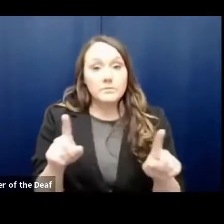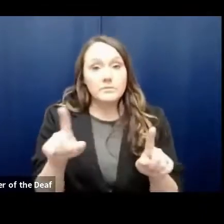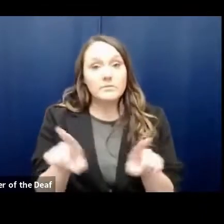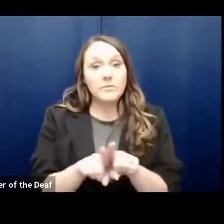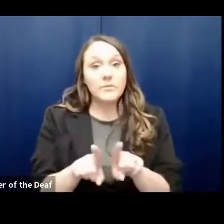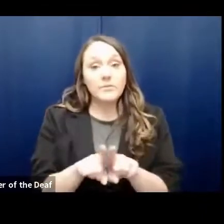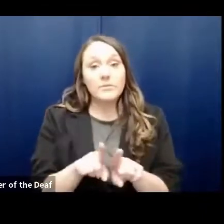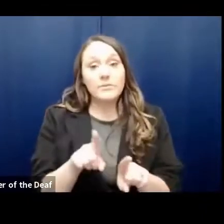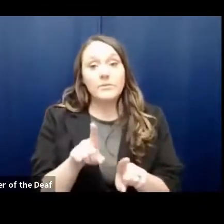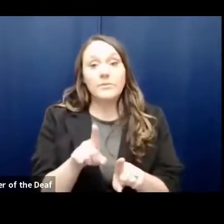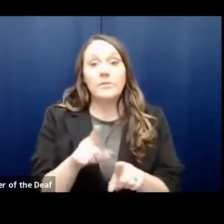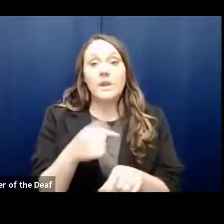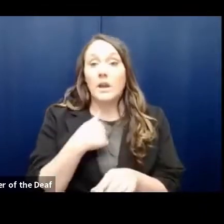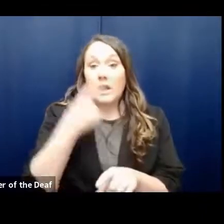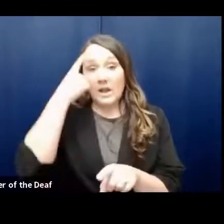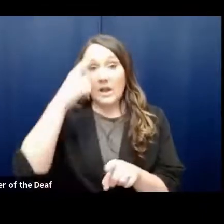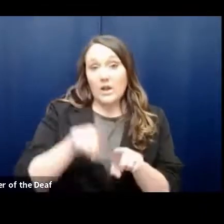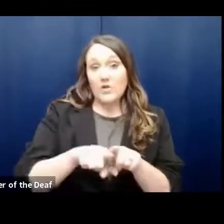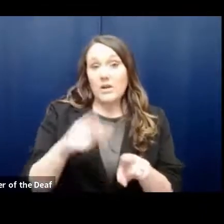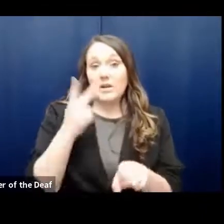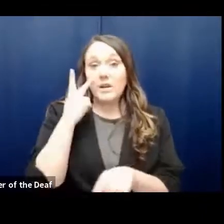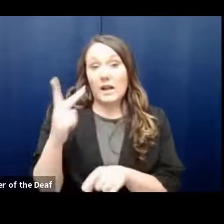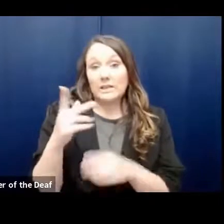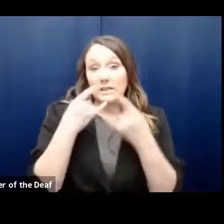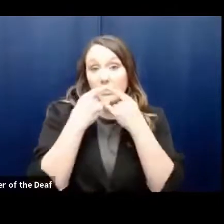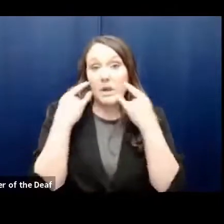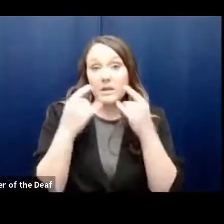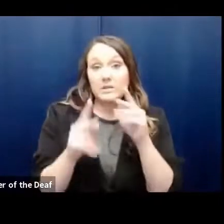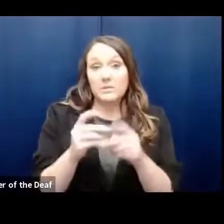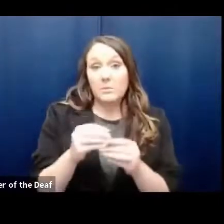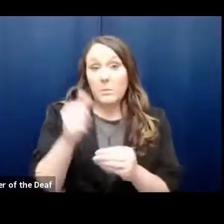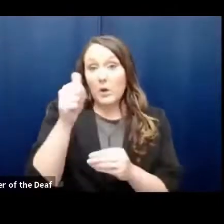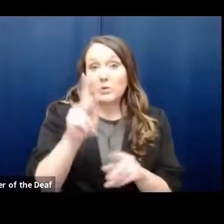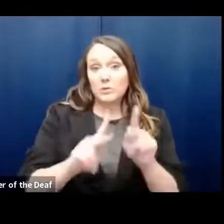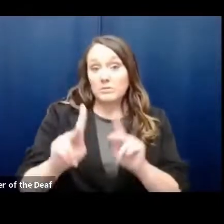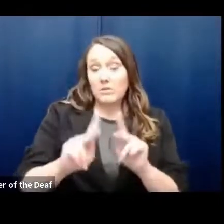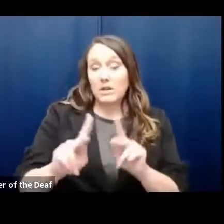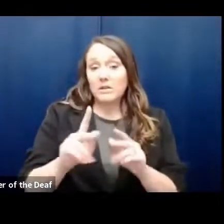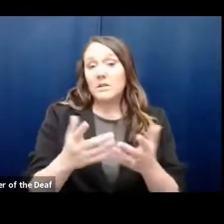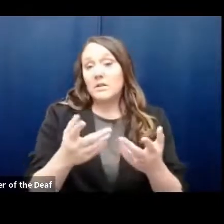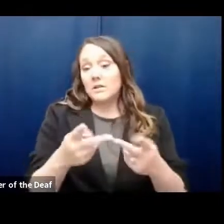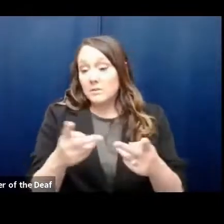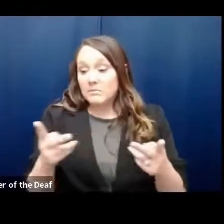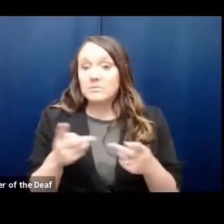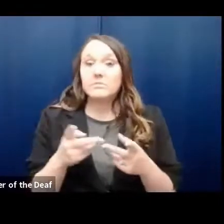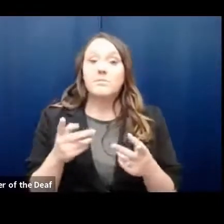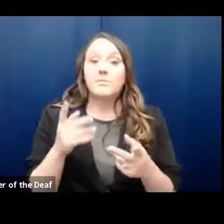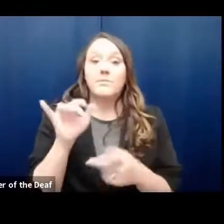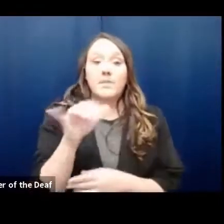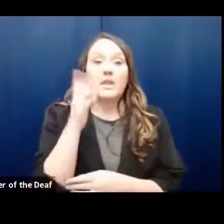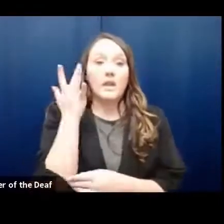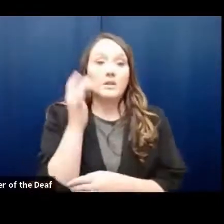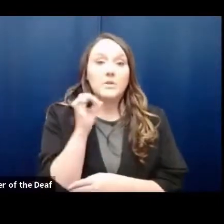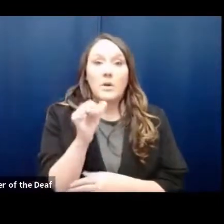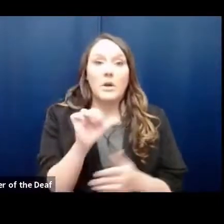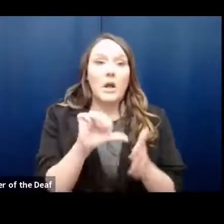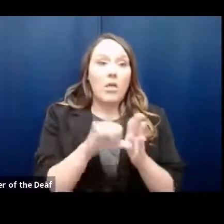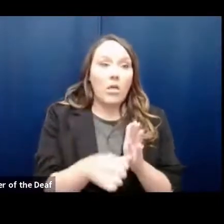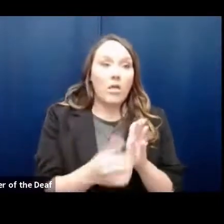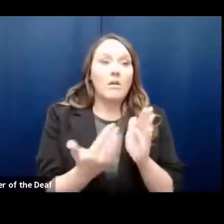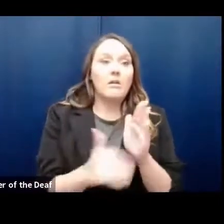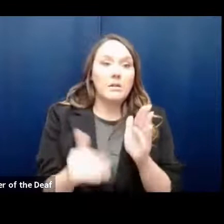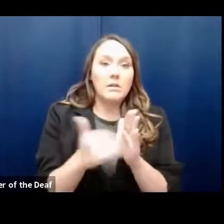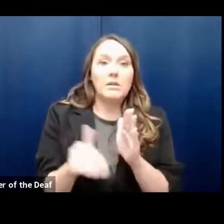thing I'll say is, and I agree, I see masks most of the places, and I think that's great. And that's why we're not harping on the wearing the mask when you go to the grocery